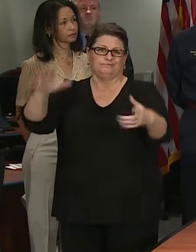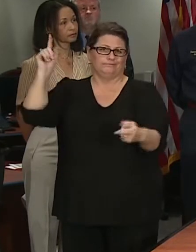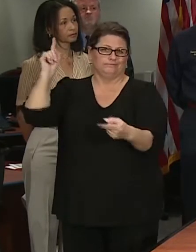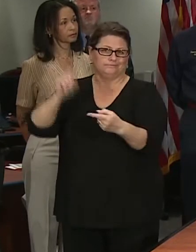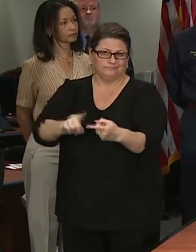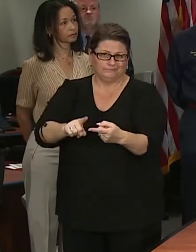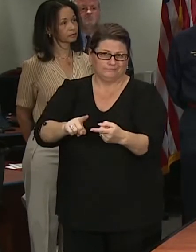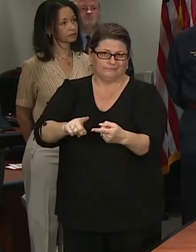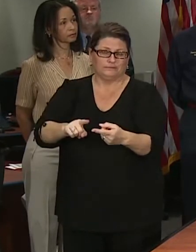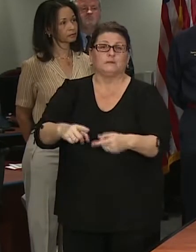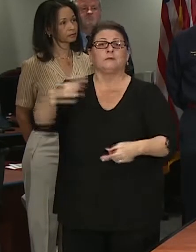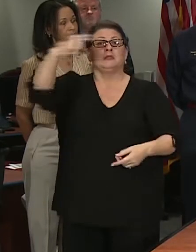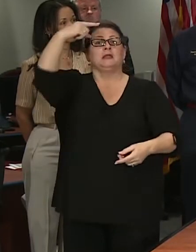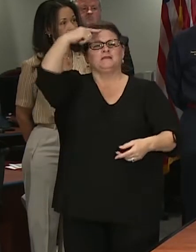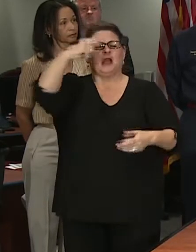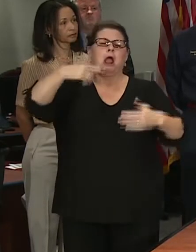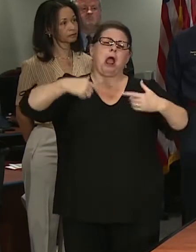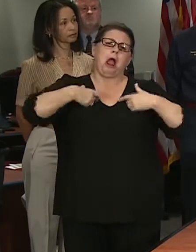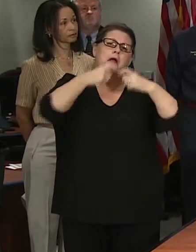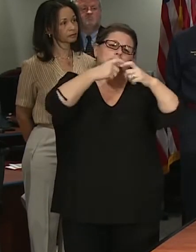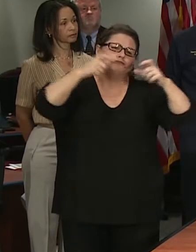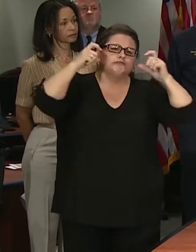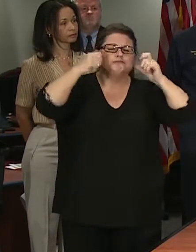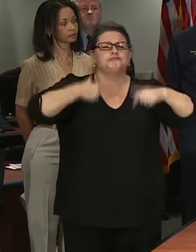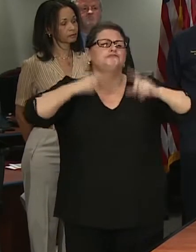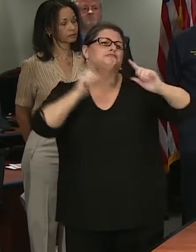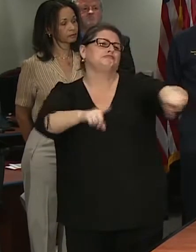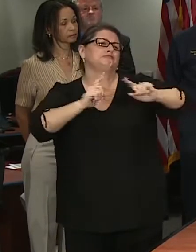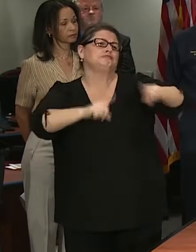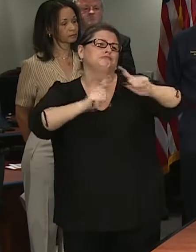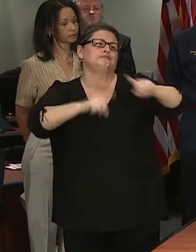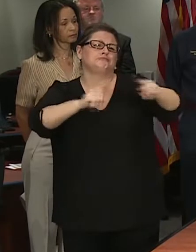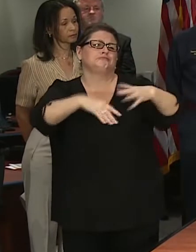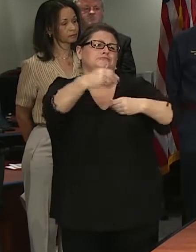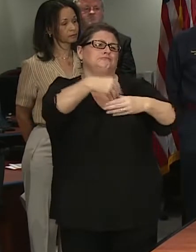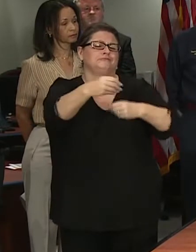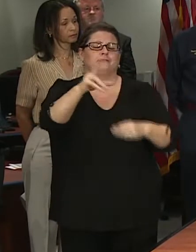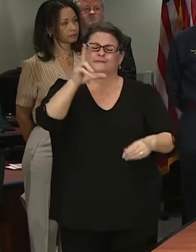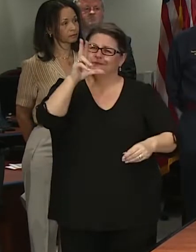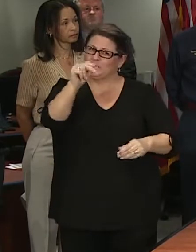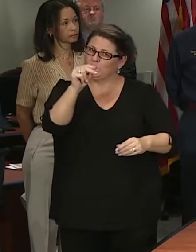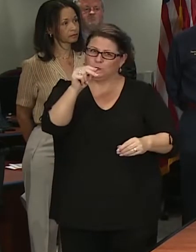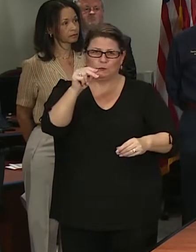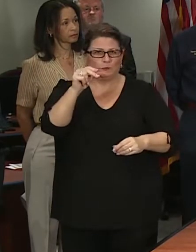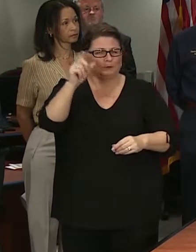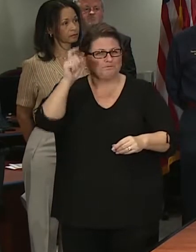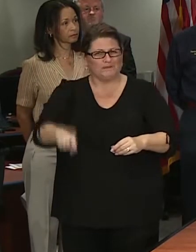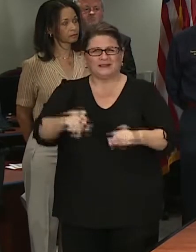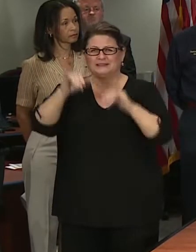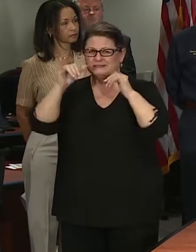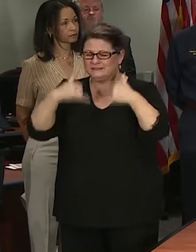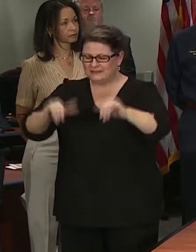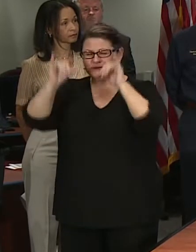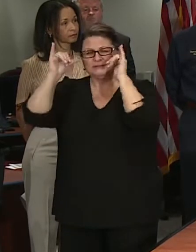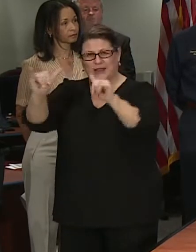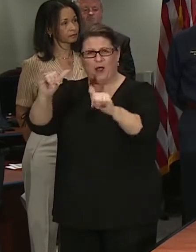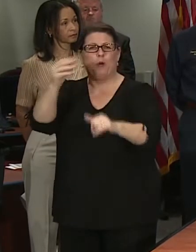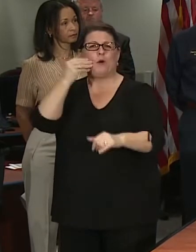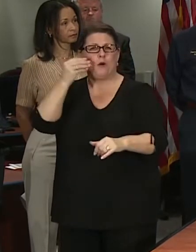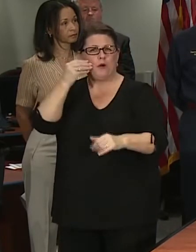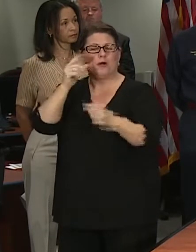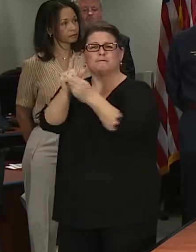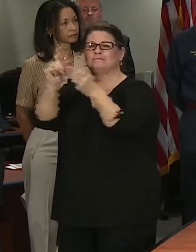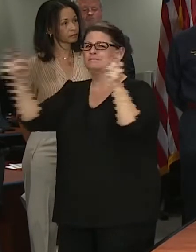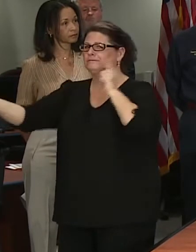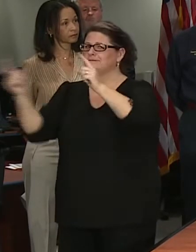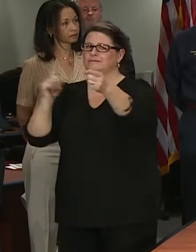social distancing or hand washing or any of the other recommendations intended to protect health. South Carolina residents should not run